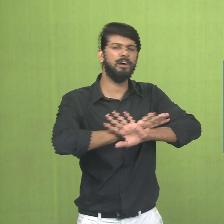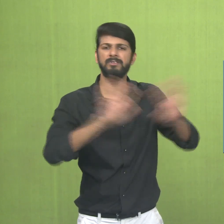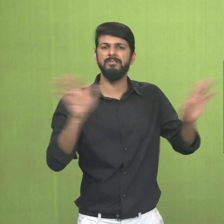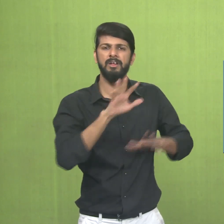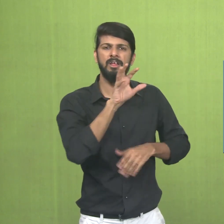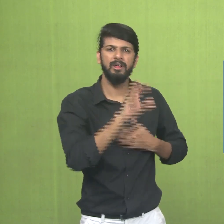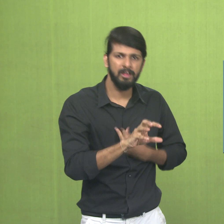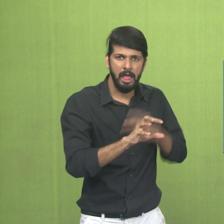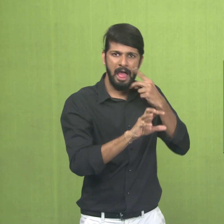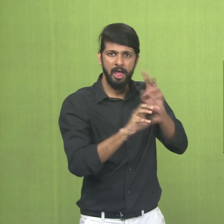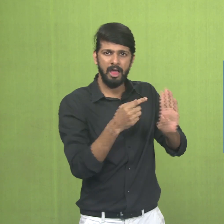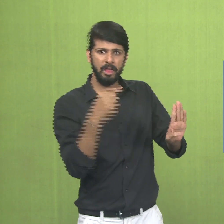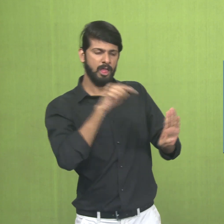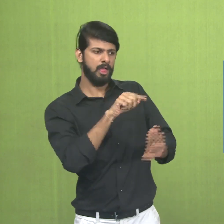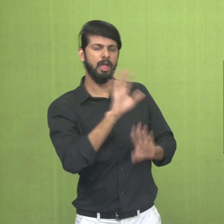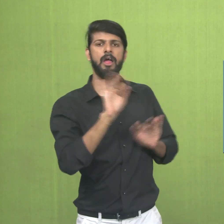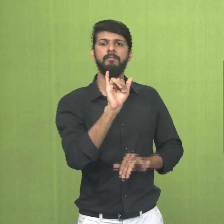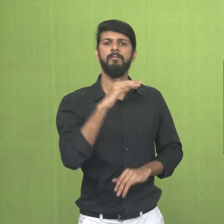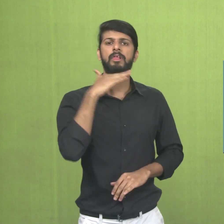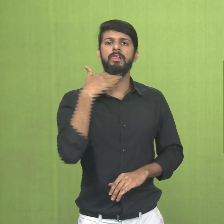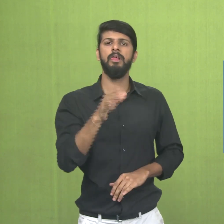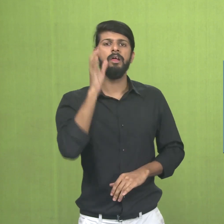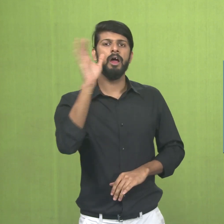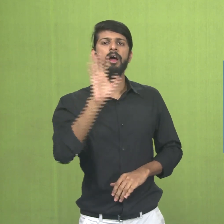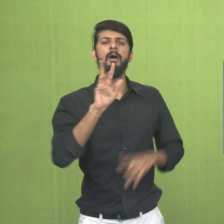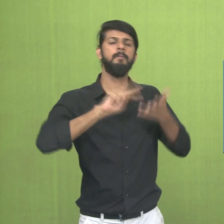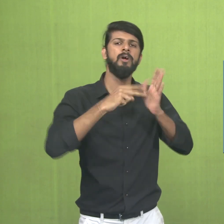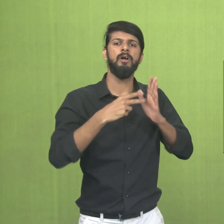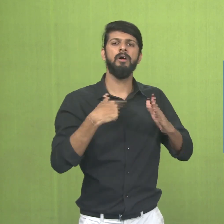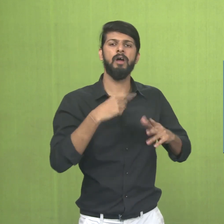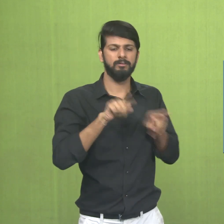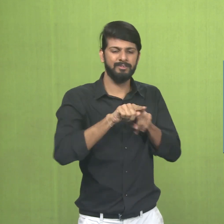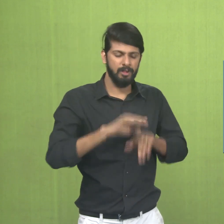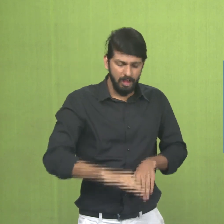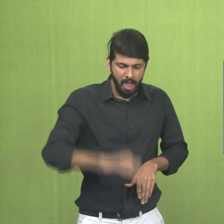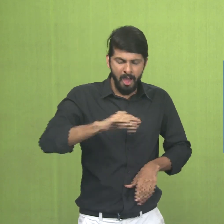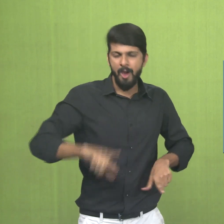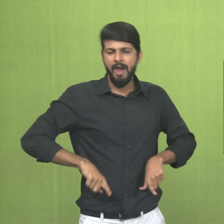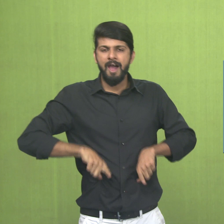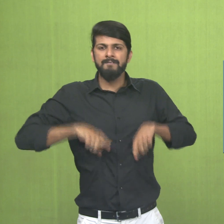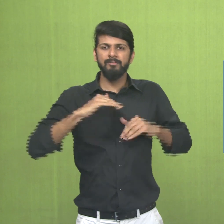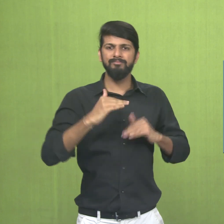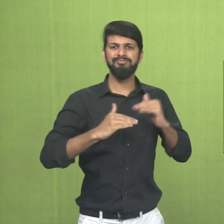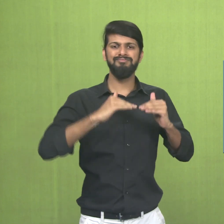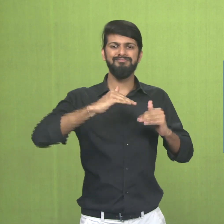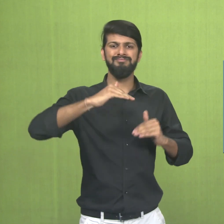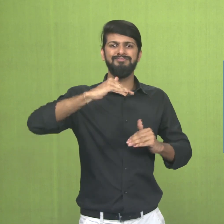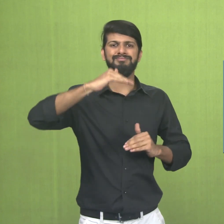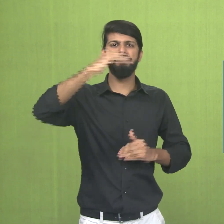to travel anymore, and this is a metaphor for death as a reality of life, that